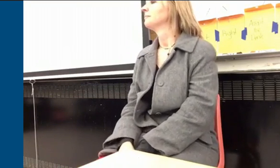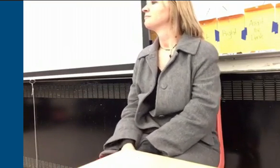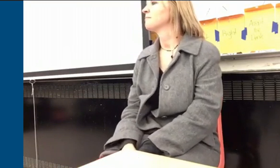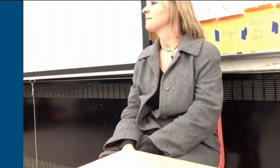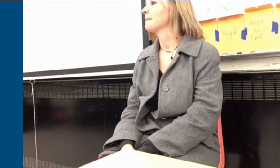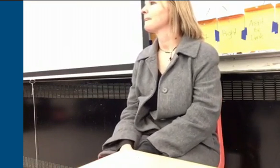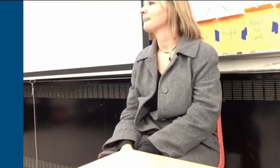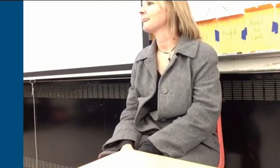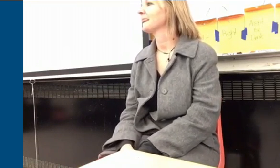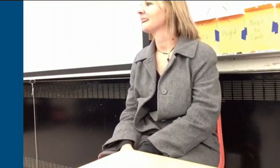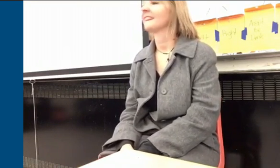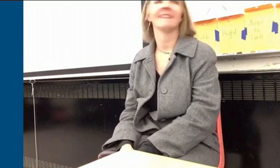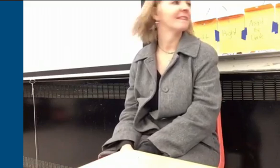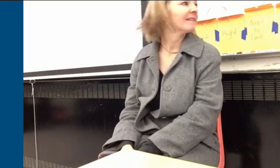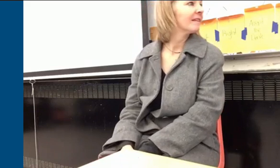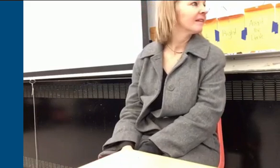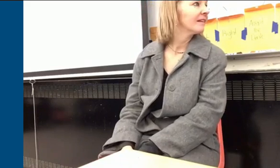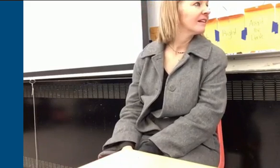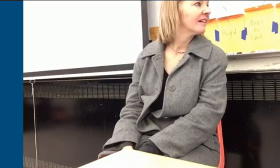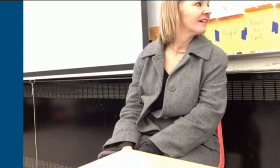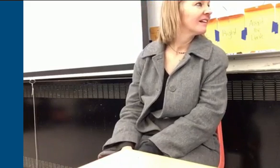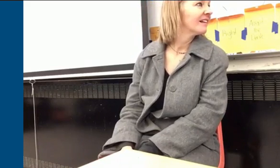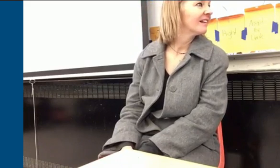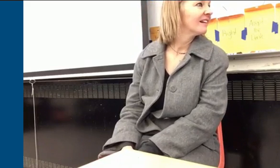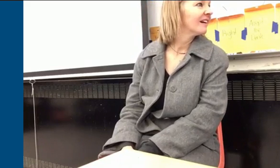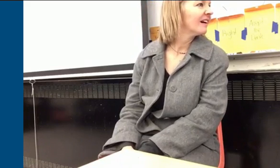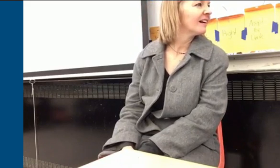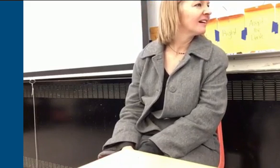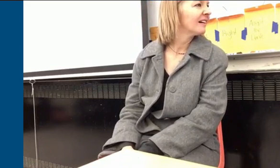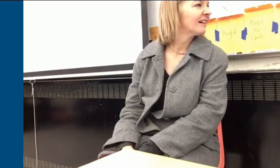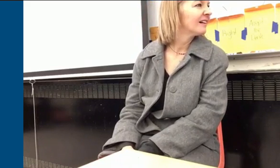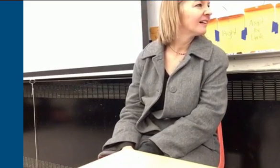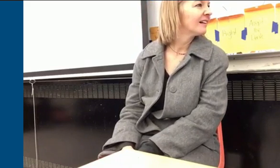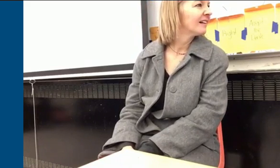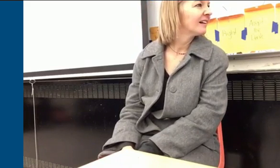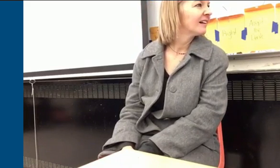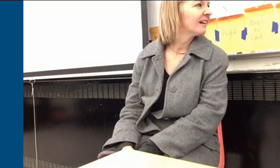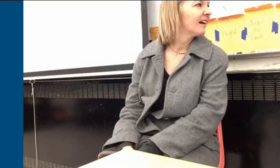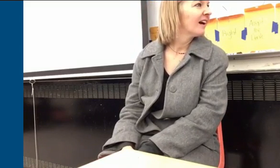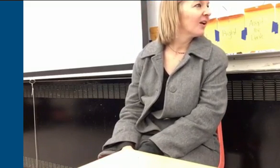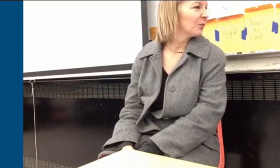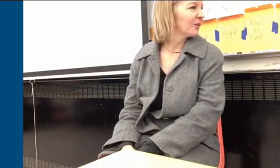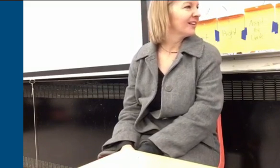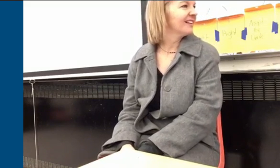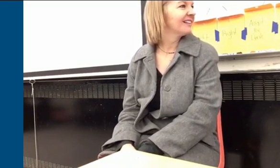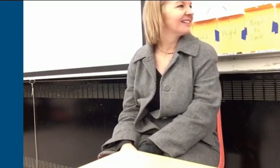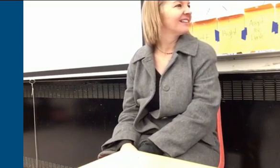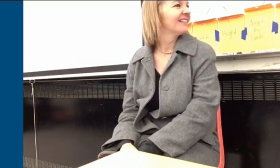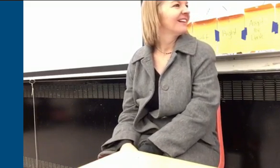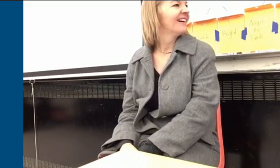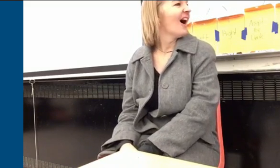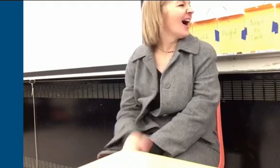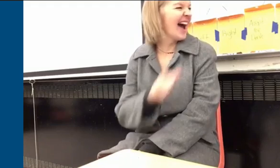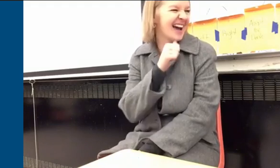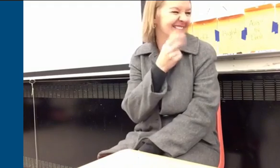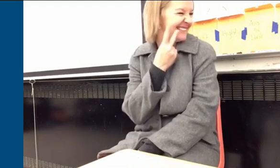You're about to run out. Let me know. We're not going to run out. 30 seconds.